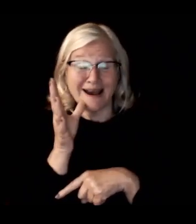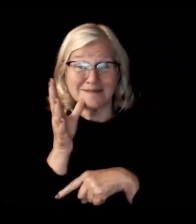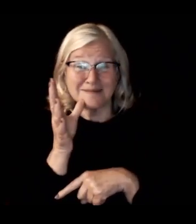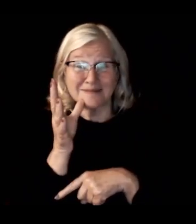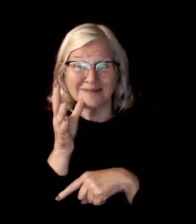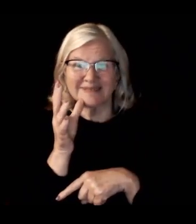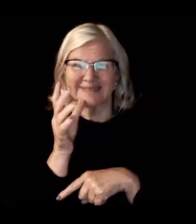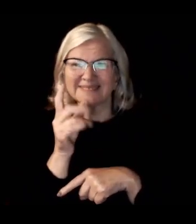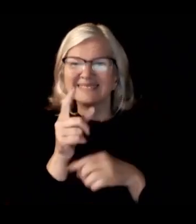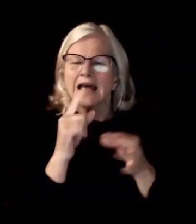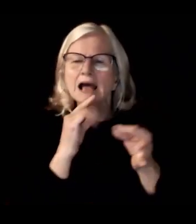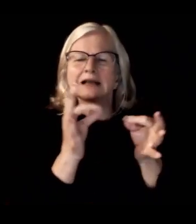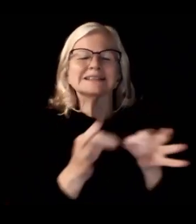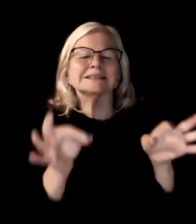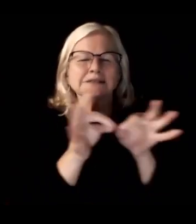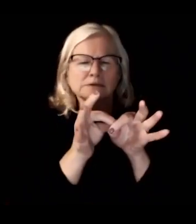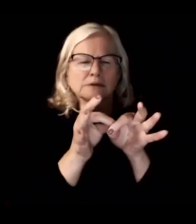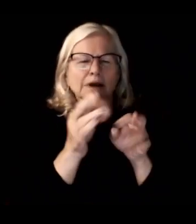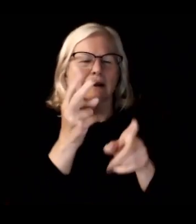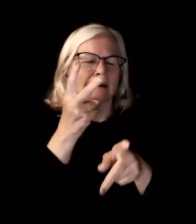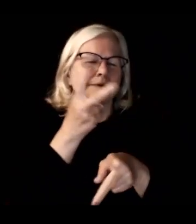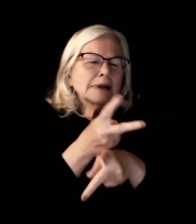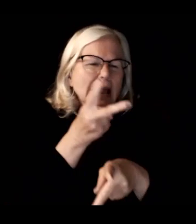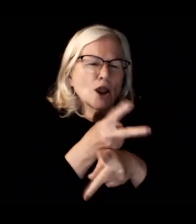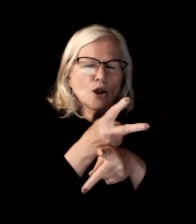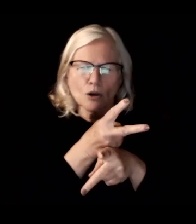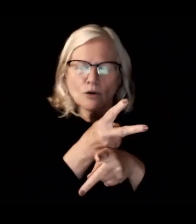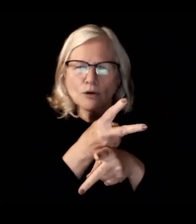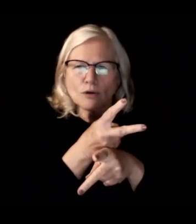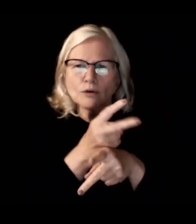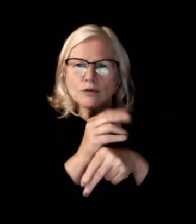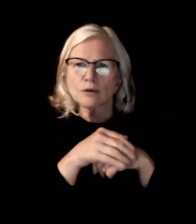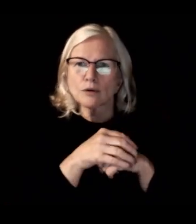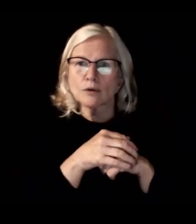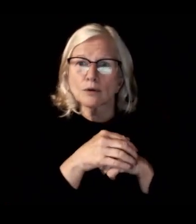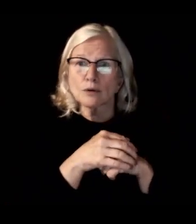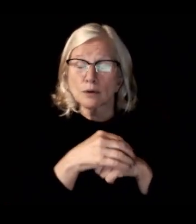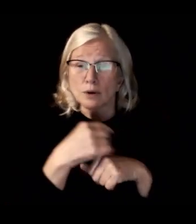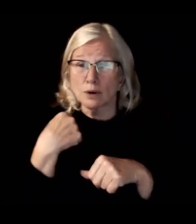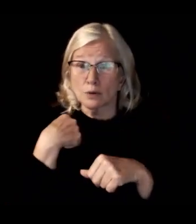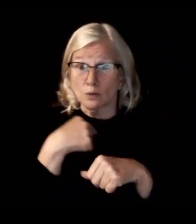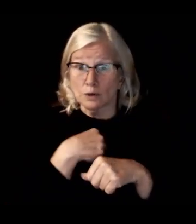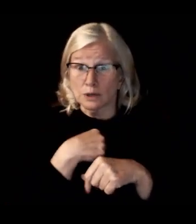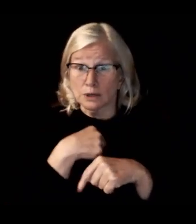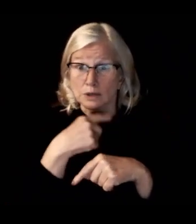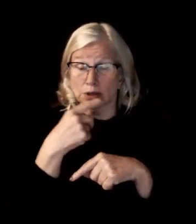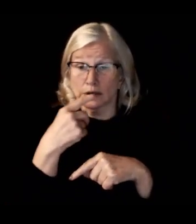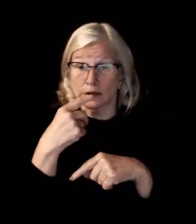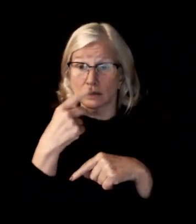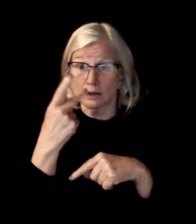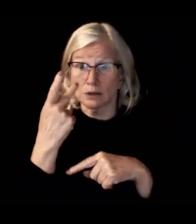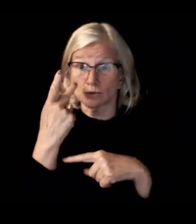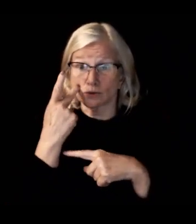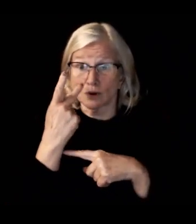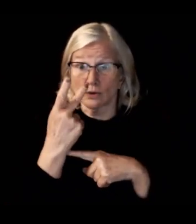were able to see our mother as essential caregivers on July 24th.